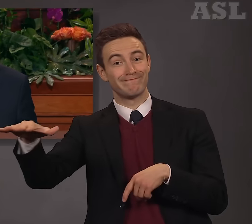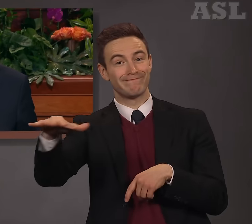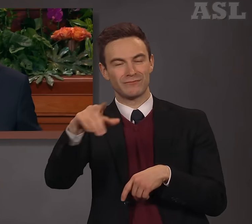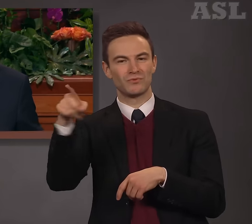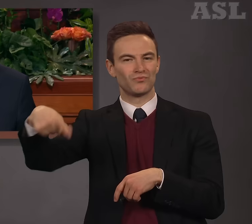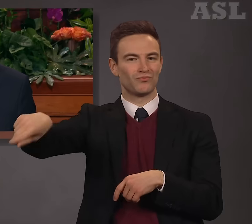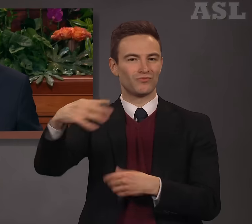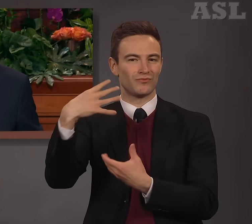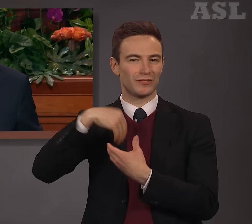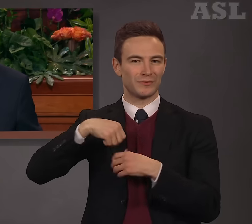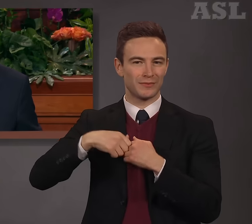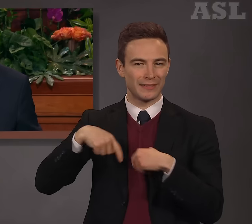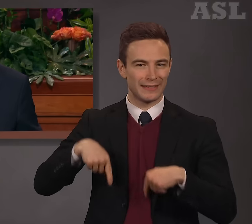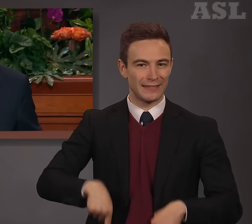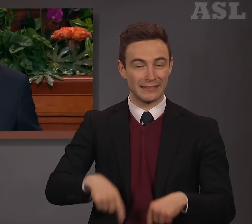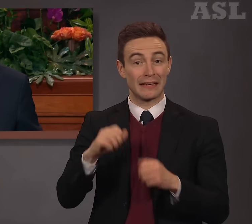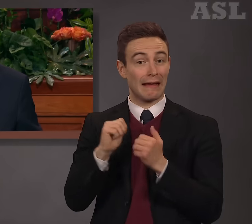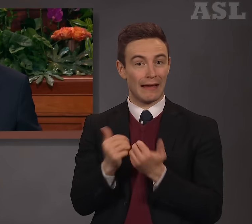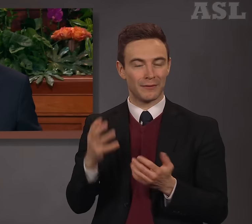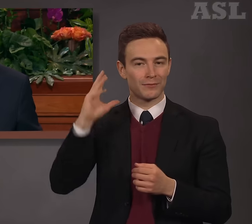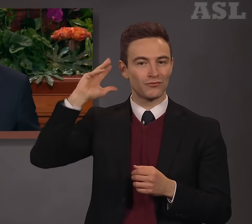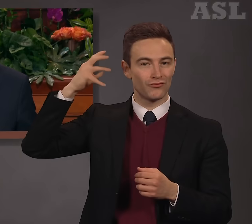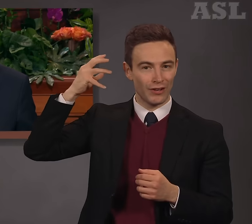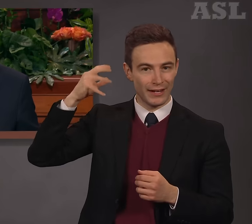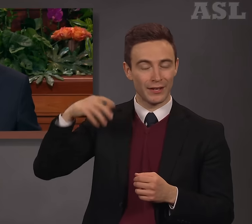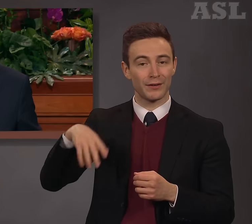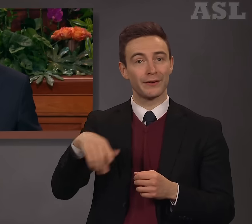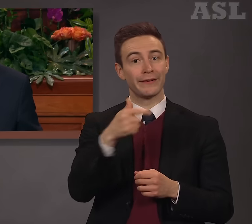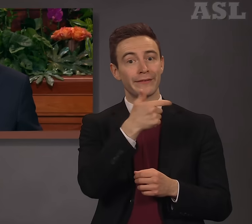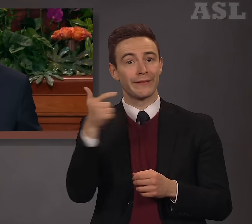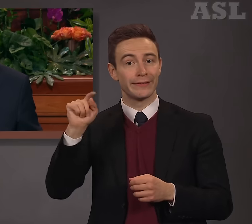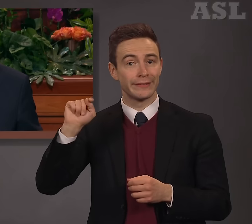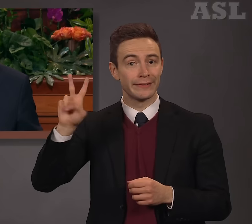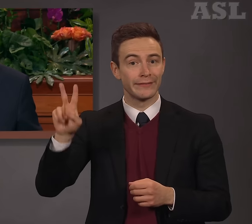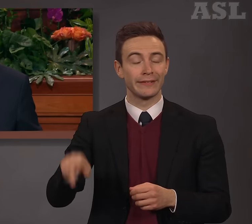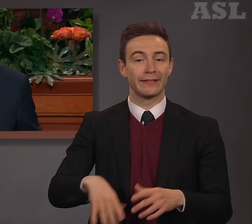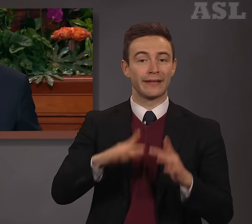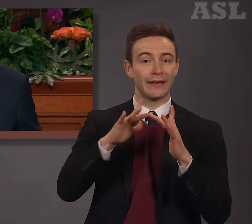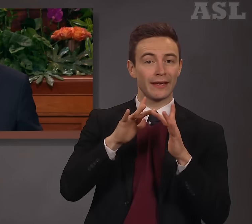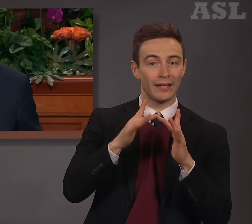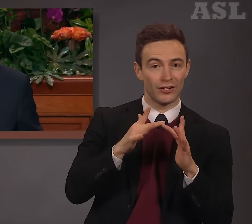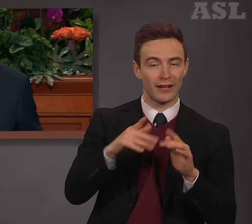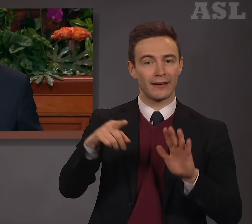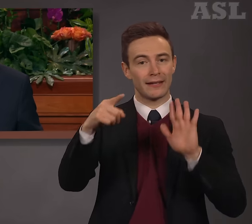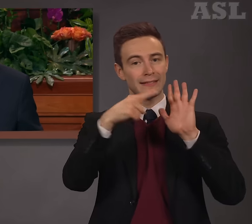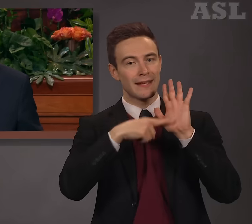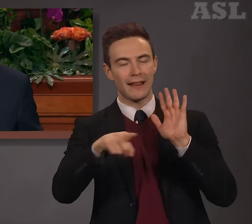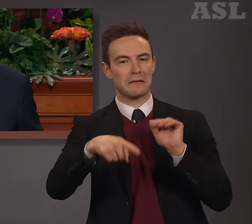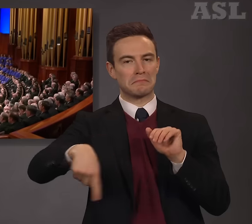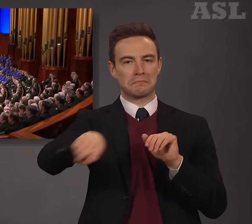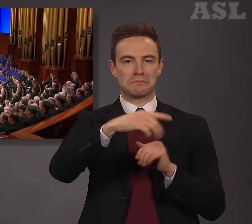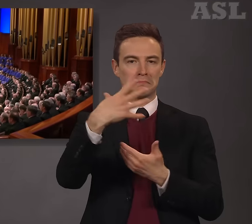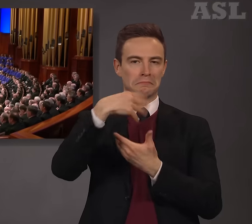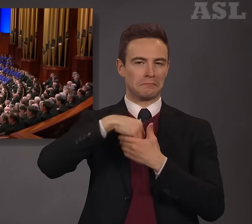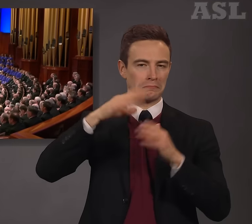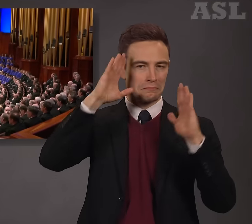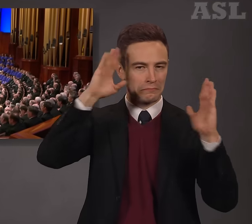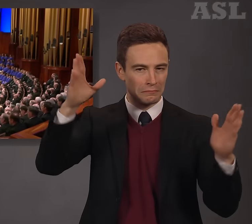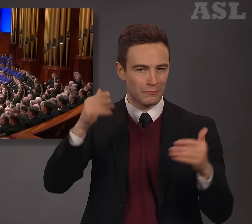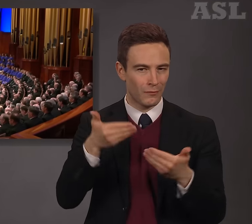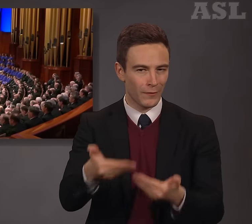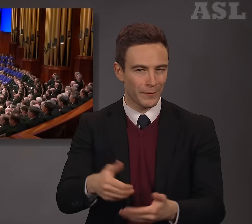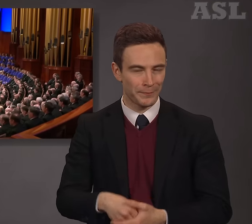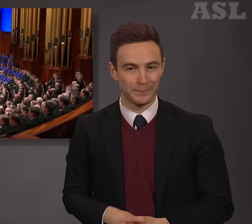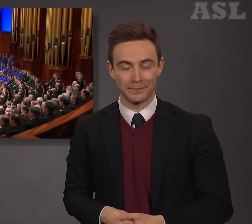in these proceedings by radio, television, the internet, or satellite transmission. The music for